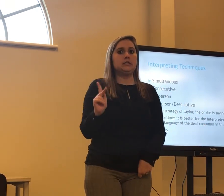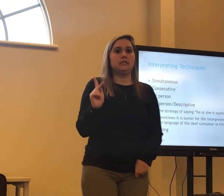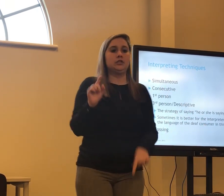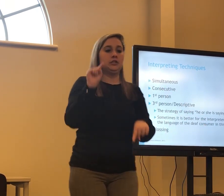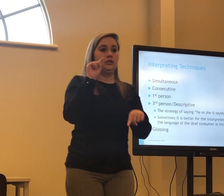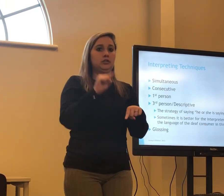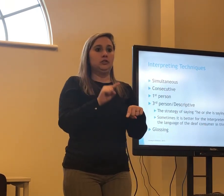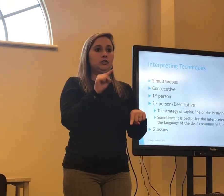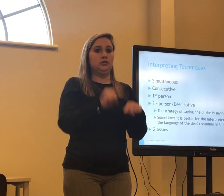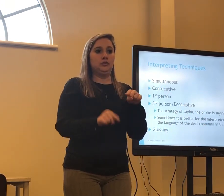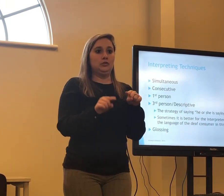nervous.